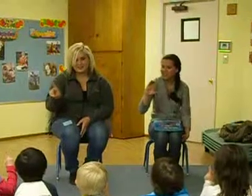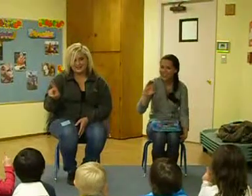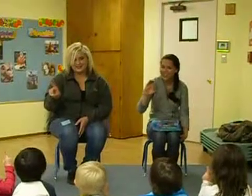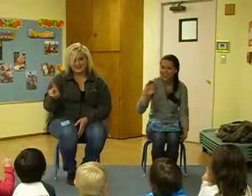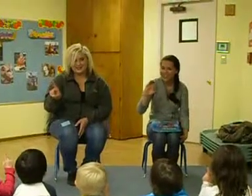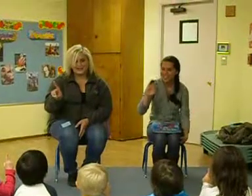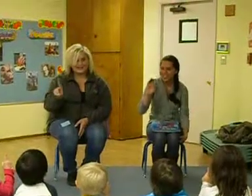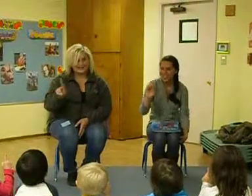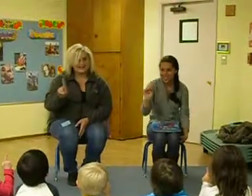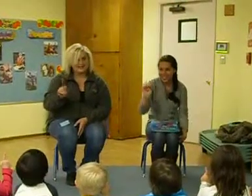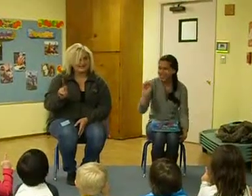This is E.